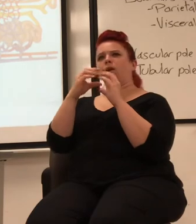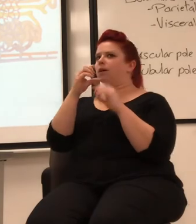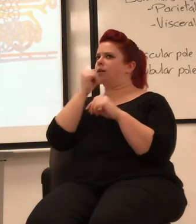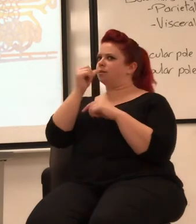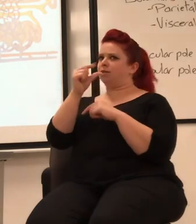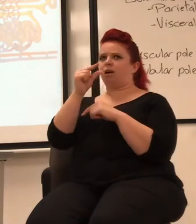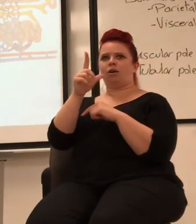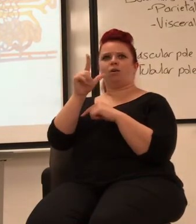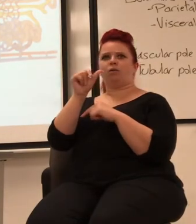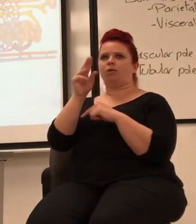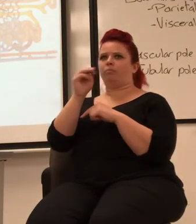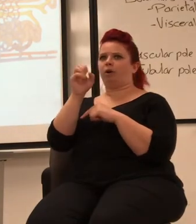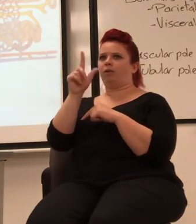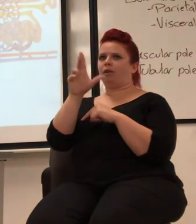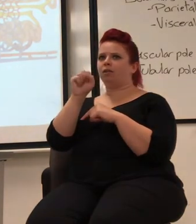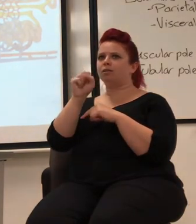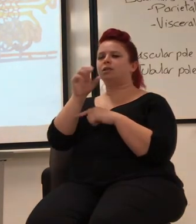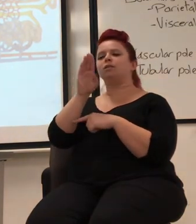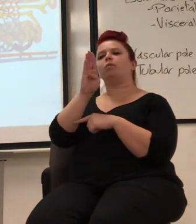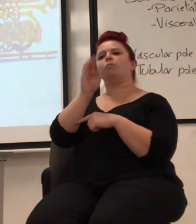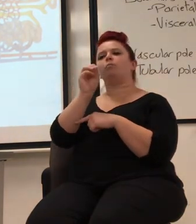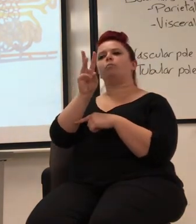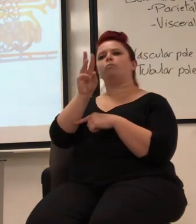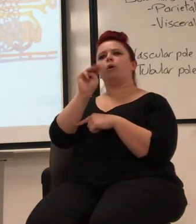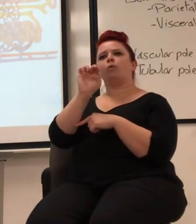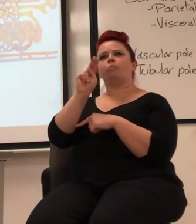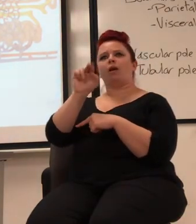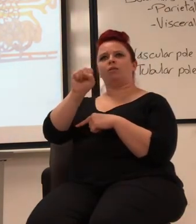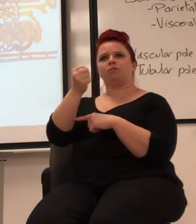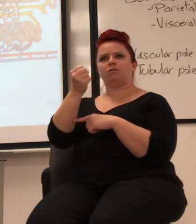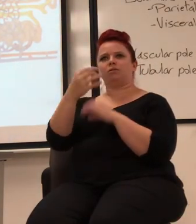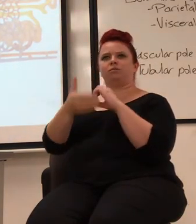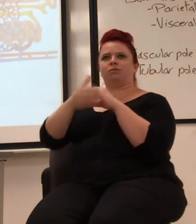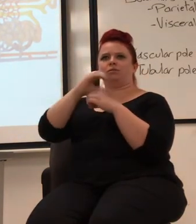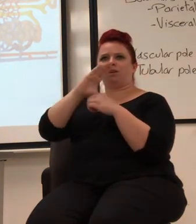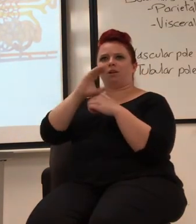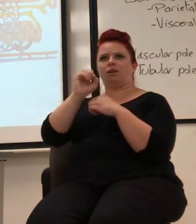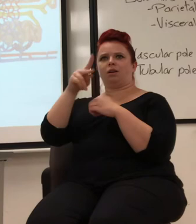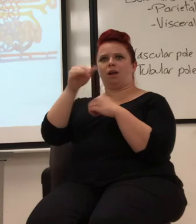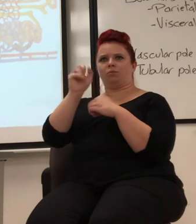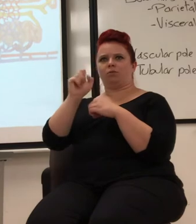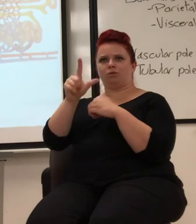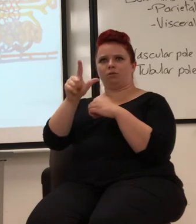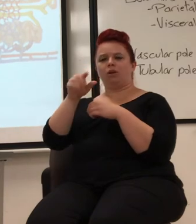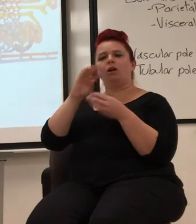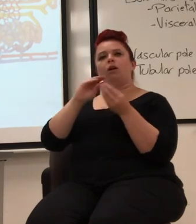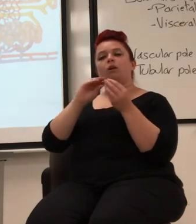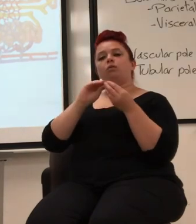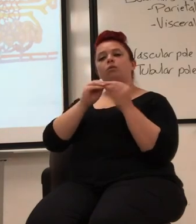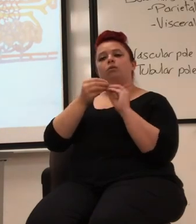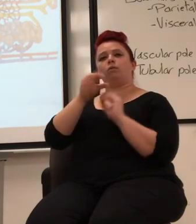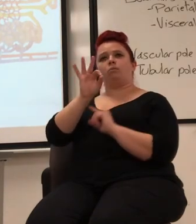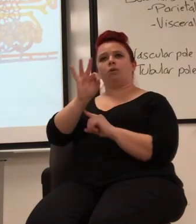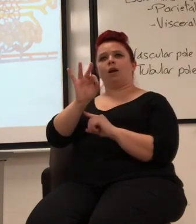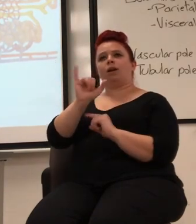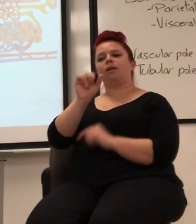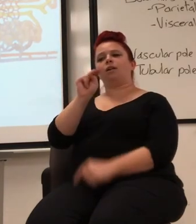glomerulus. The bonus capsule. Yeah. So this blood vessel, number 9,